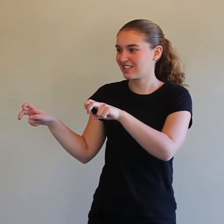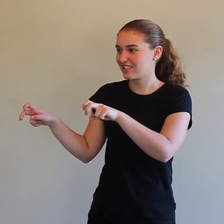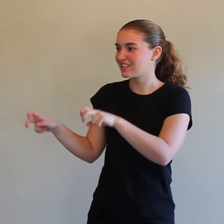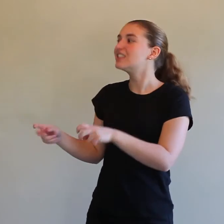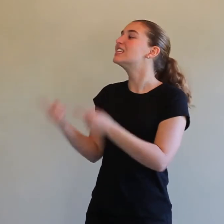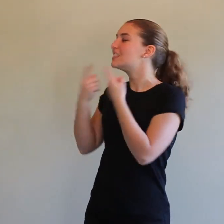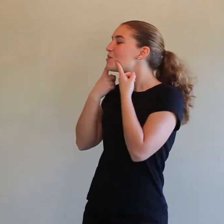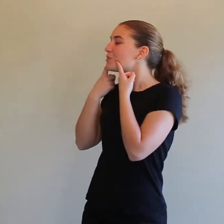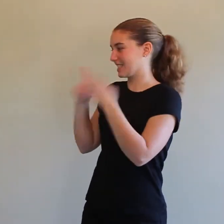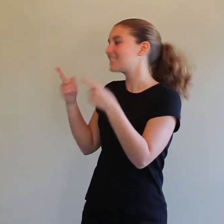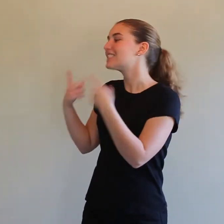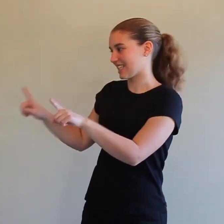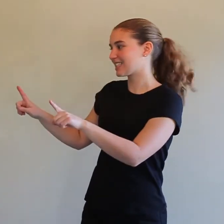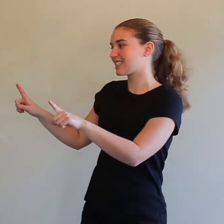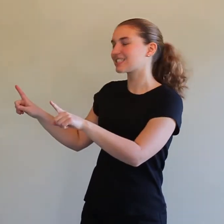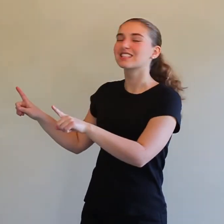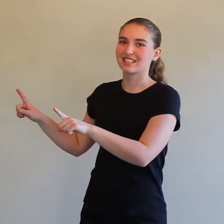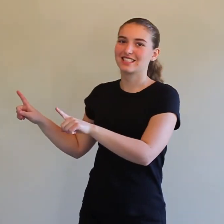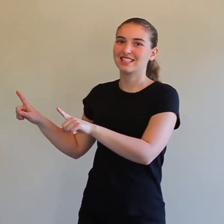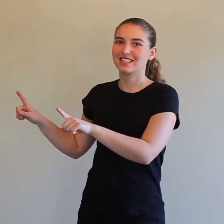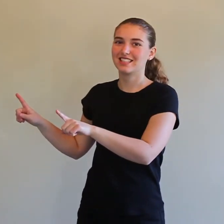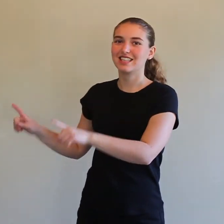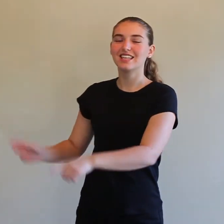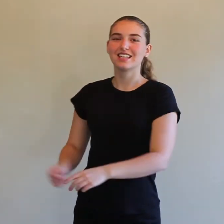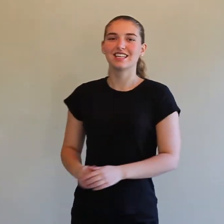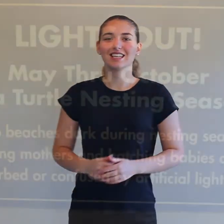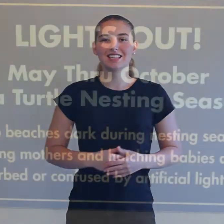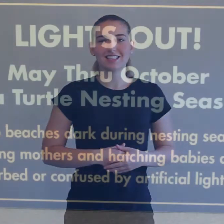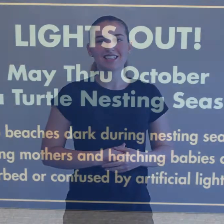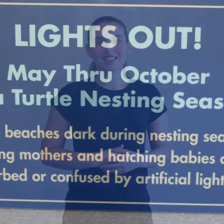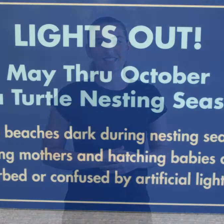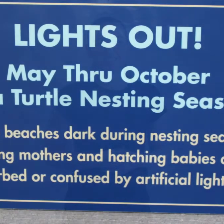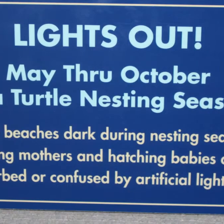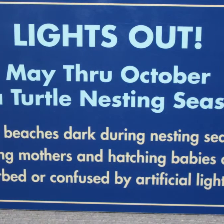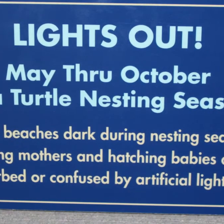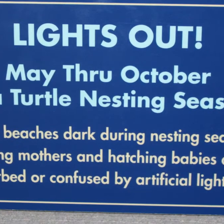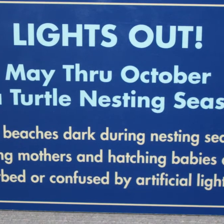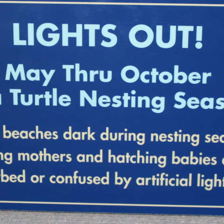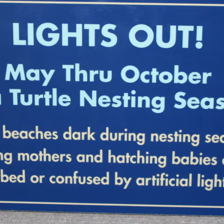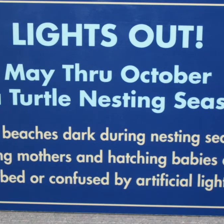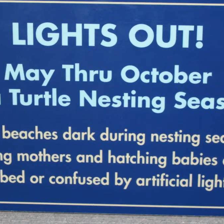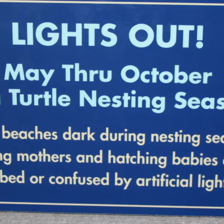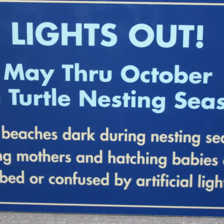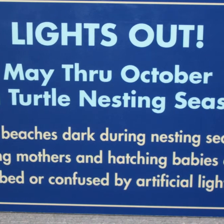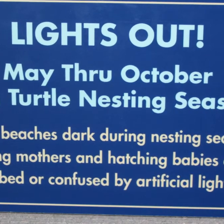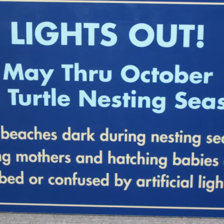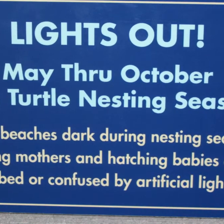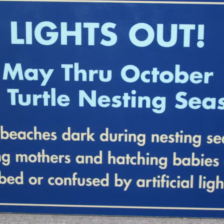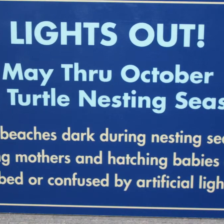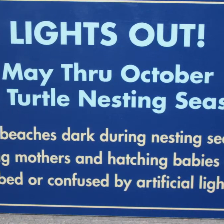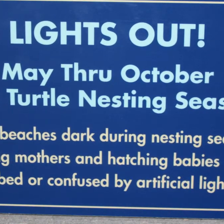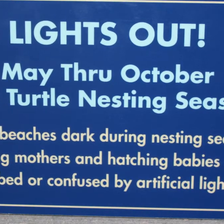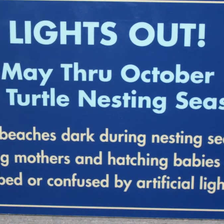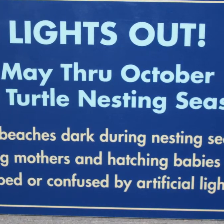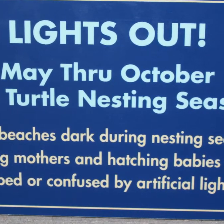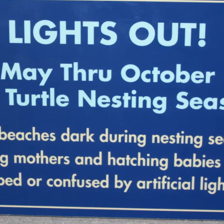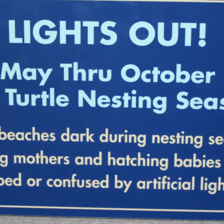night or to switch to turtle-friendly lights. That will help increase their chances of making a successful